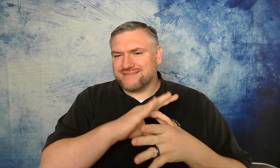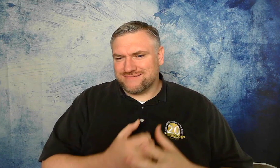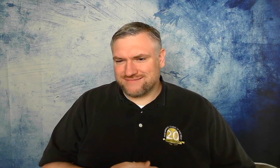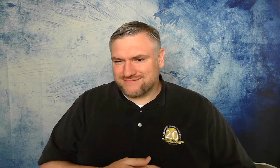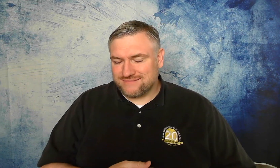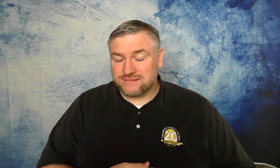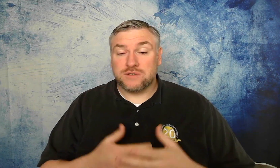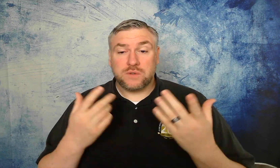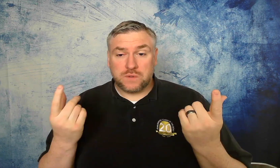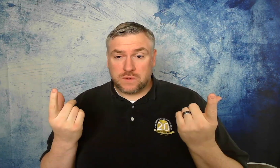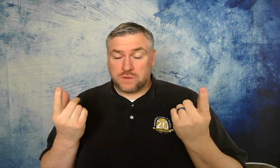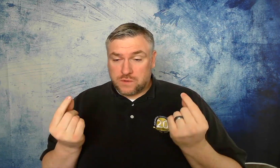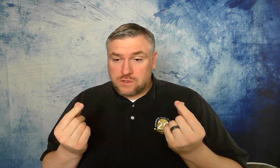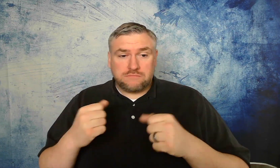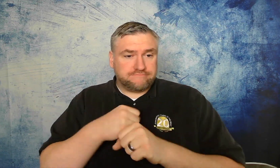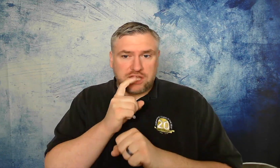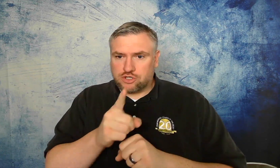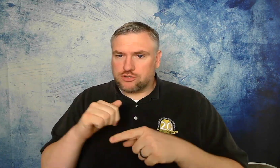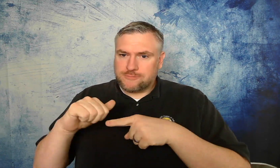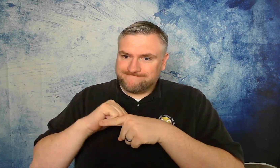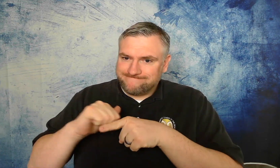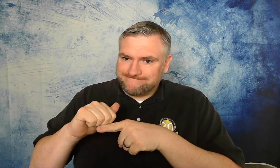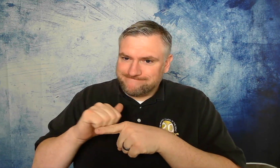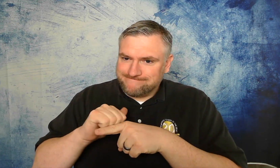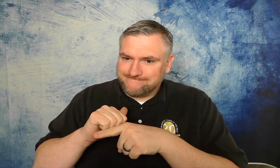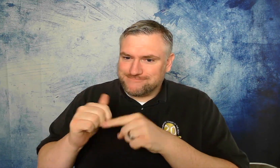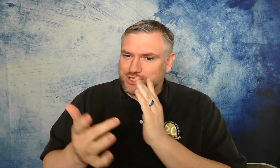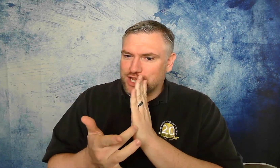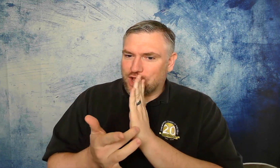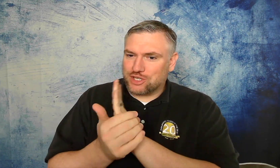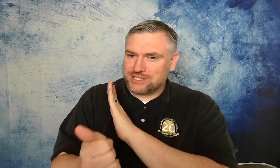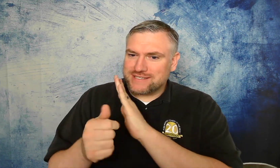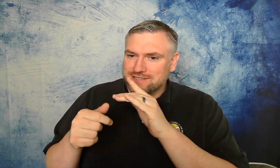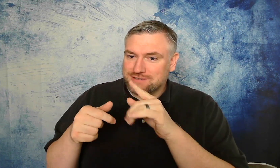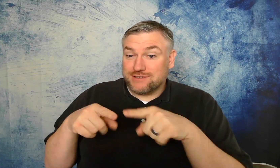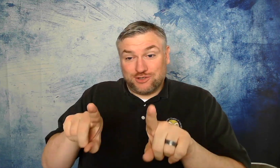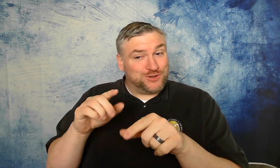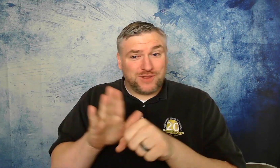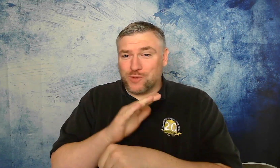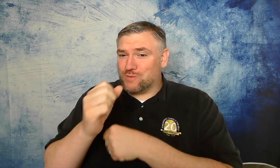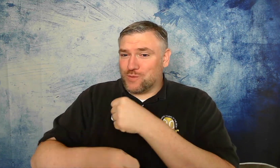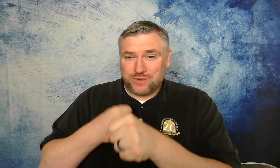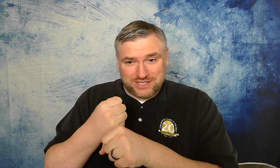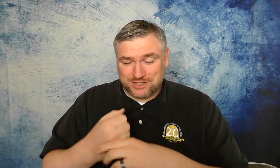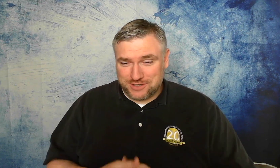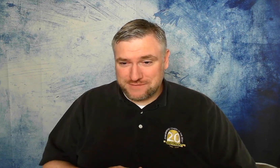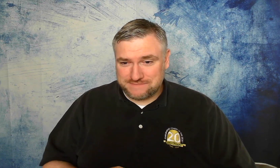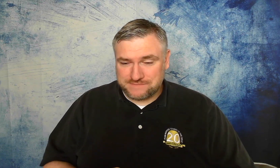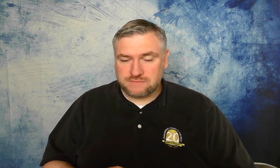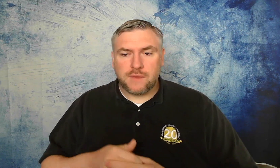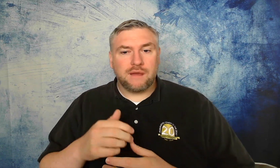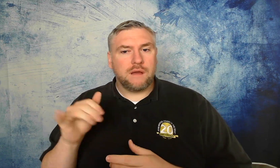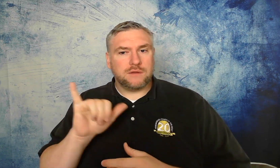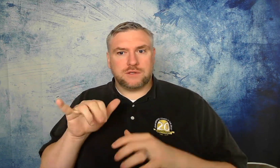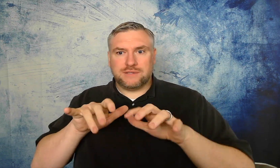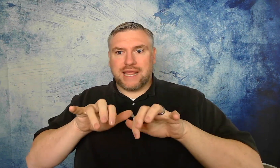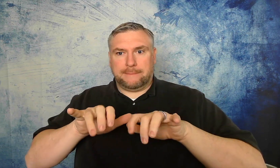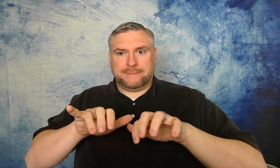about content. So we need to make sure we're practicing technology skills during the entire year.